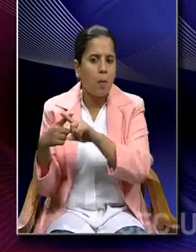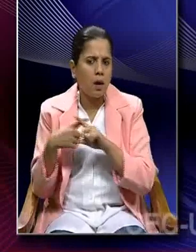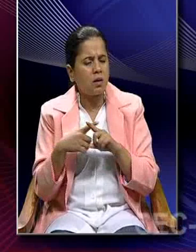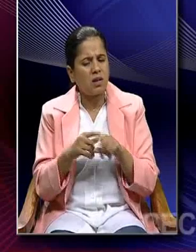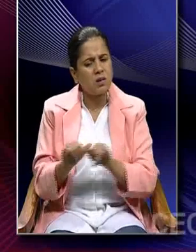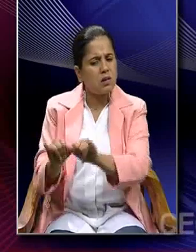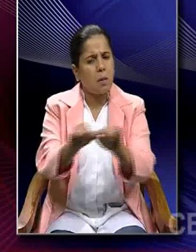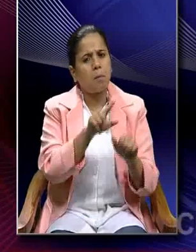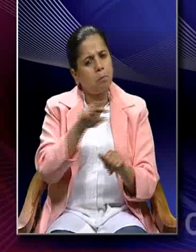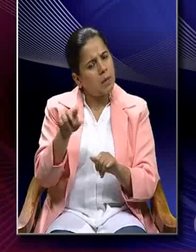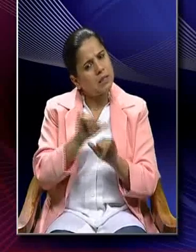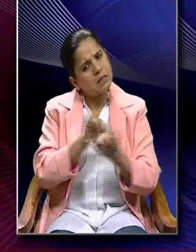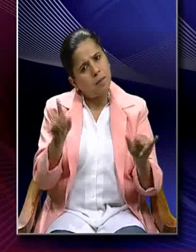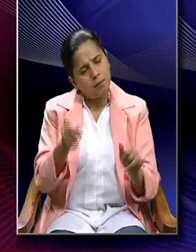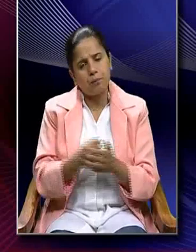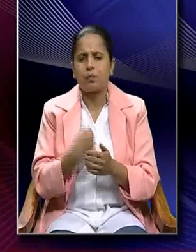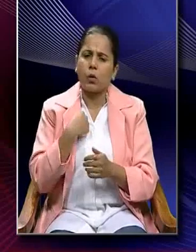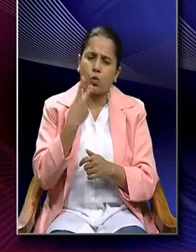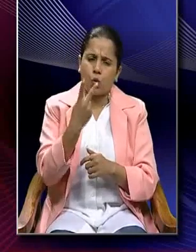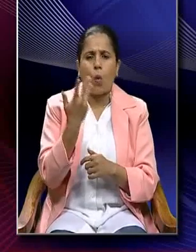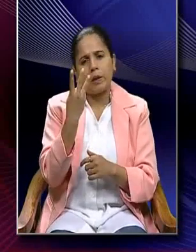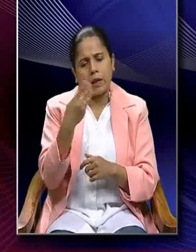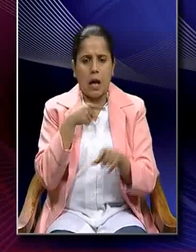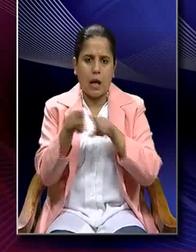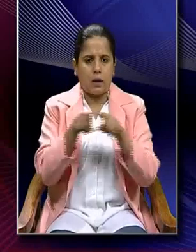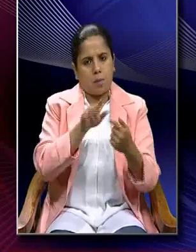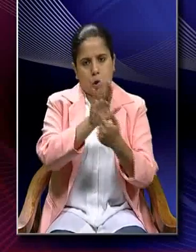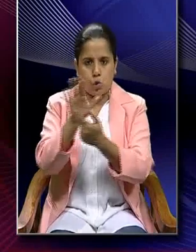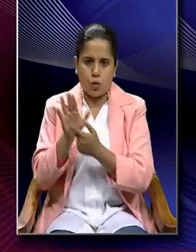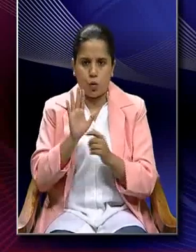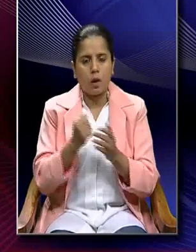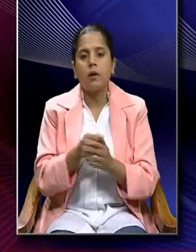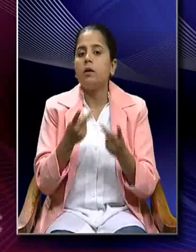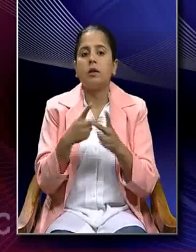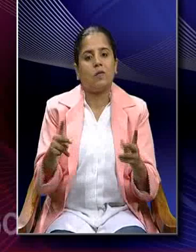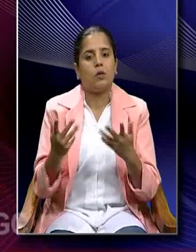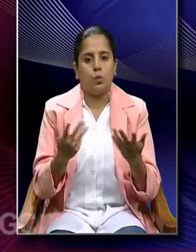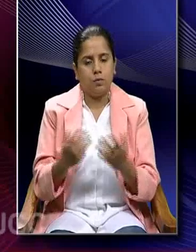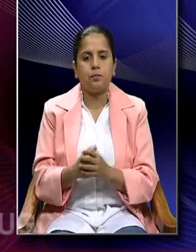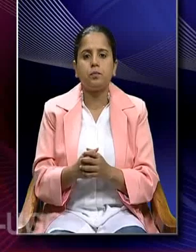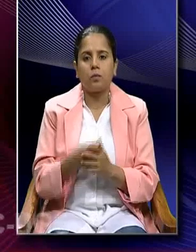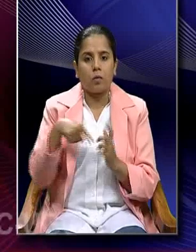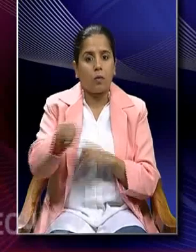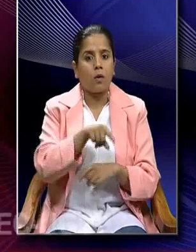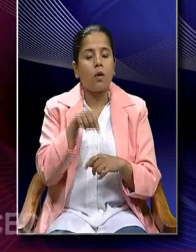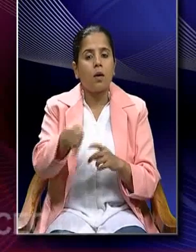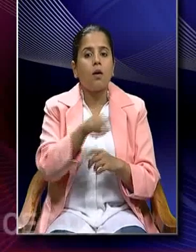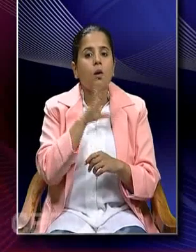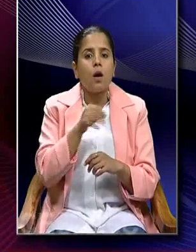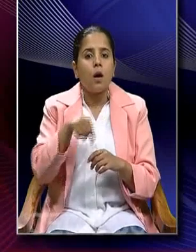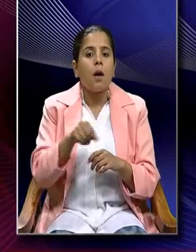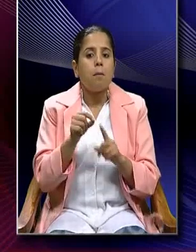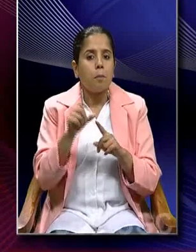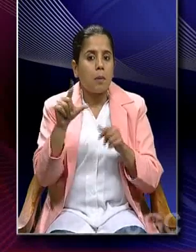sectors. Now, I'll give you 2 or 3 examples to show you what the difference is. So, in the Plantation Labour